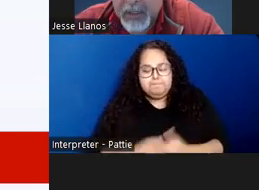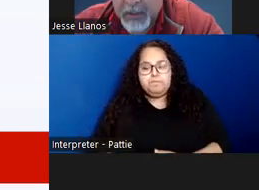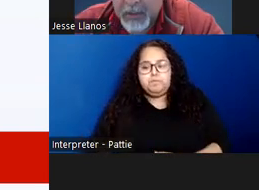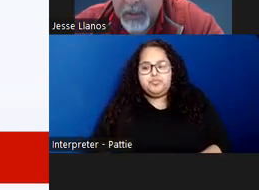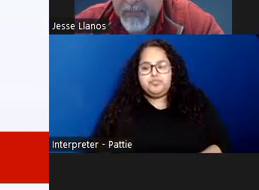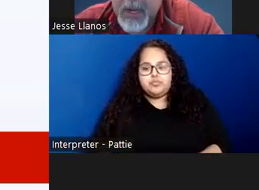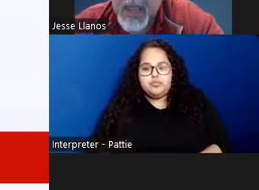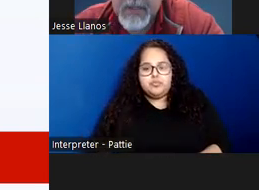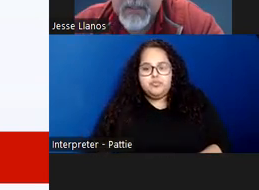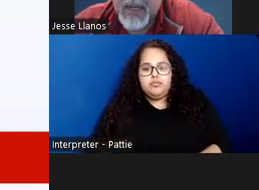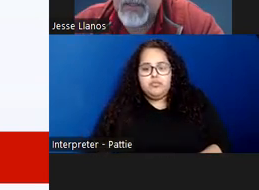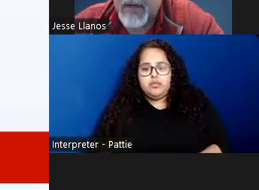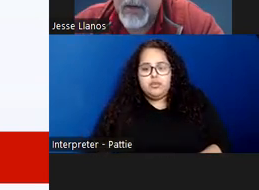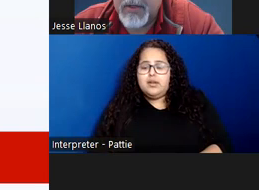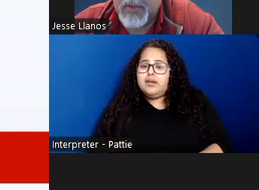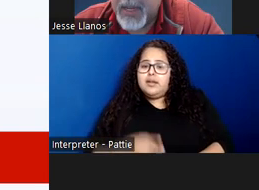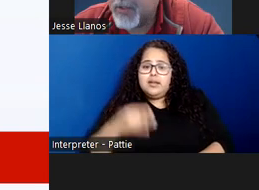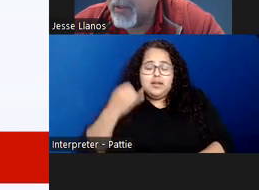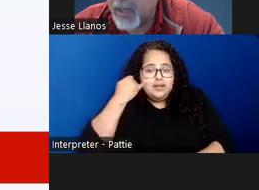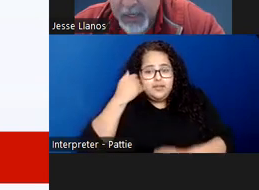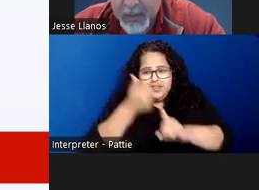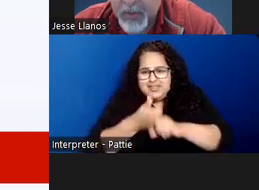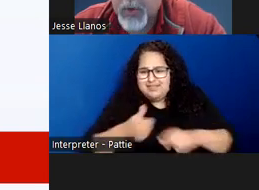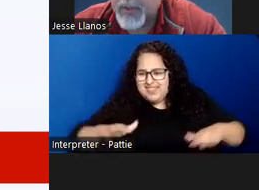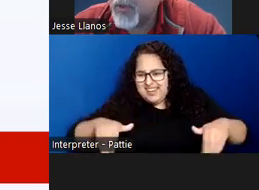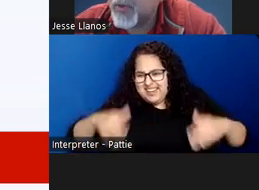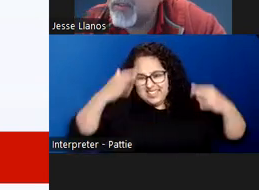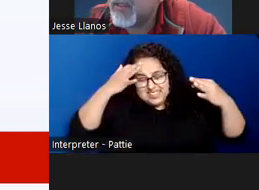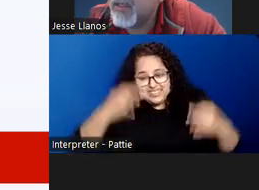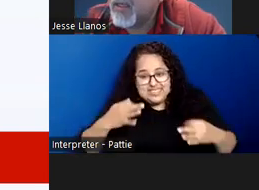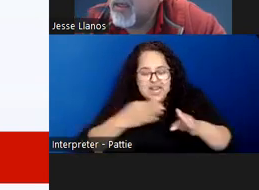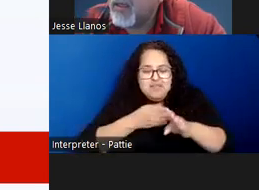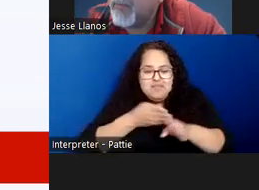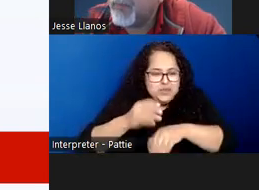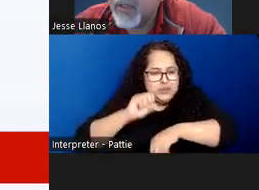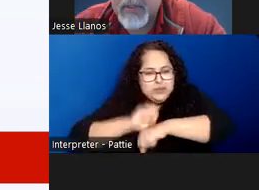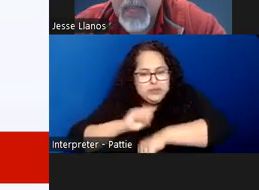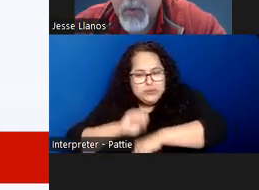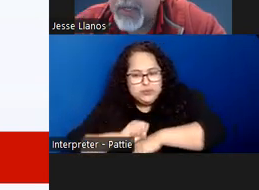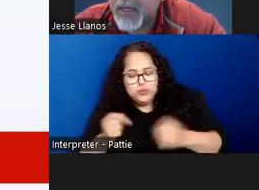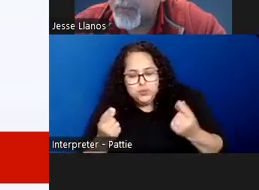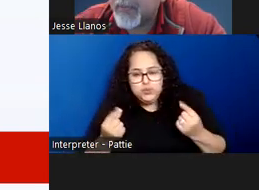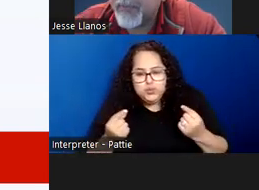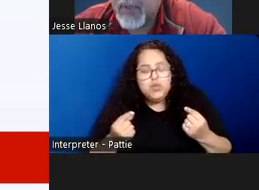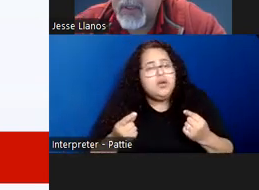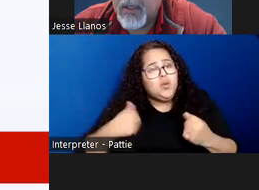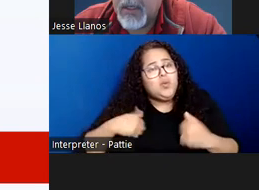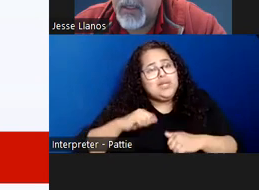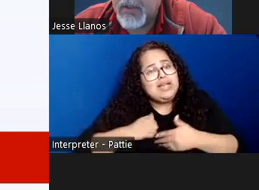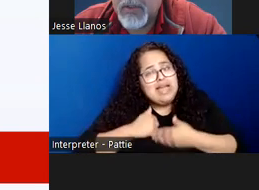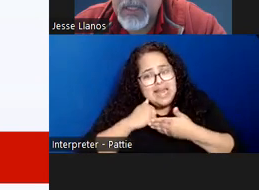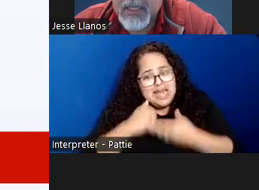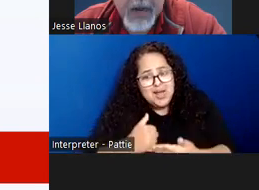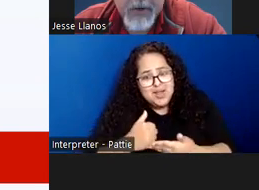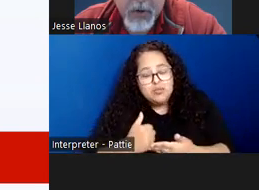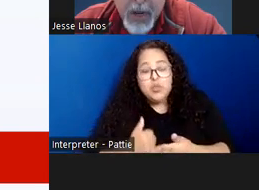W- if you haven't decided on your major and your career choice, this is how we can help you.